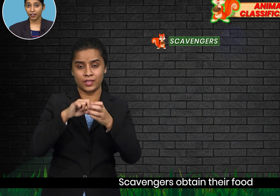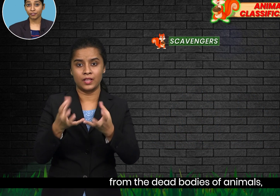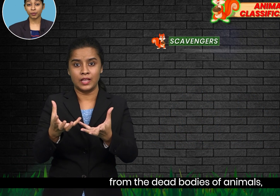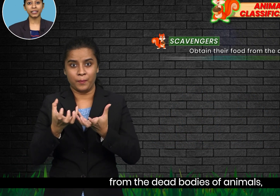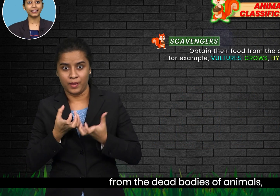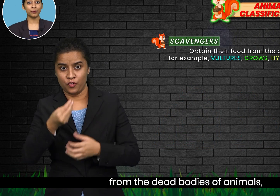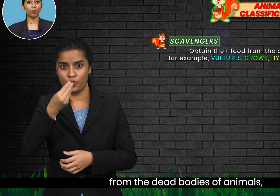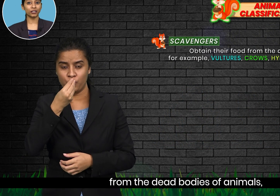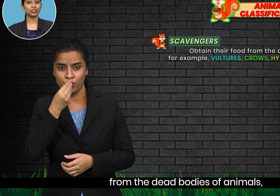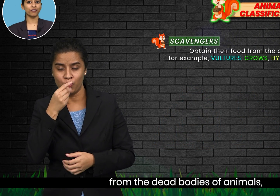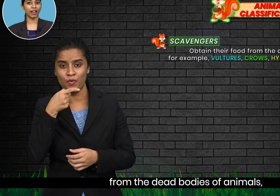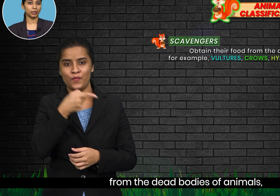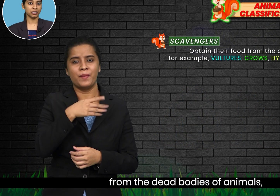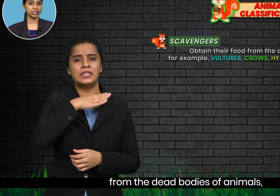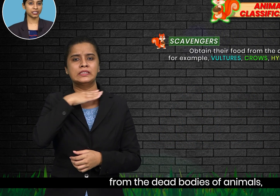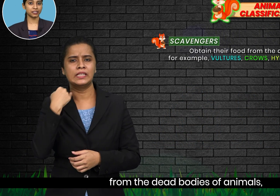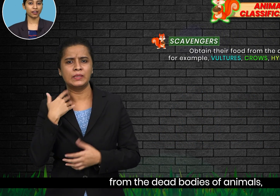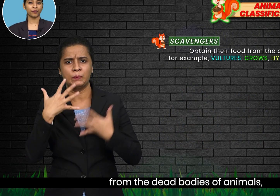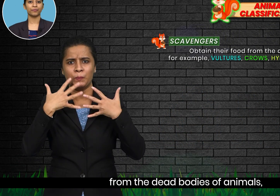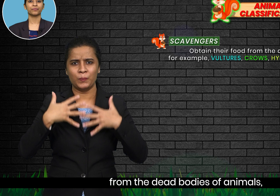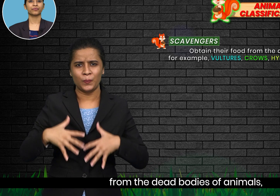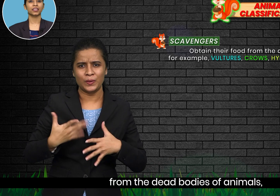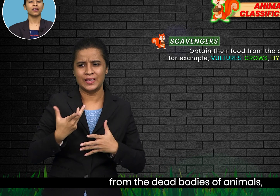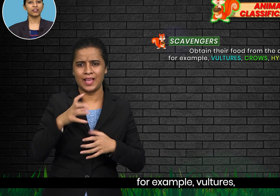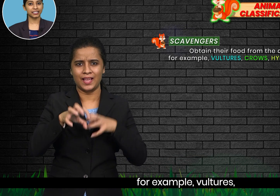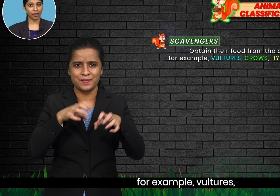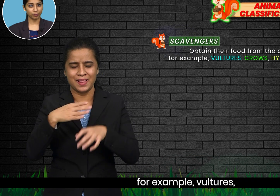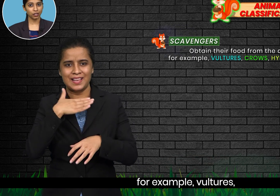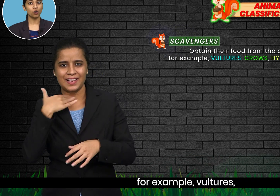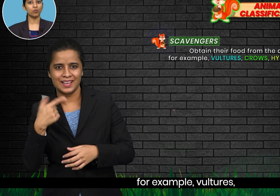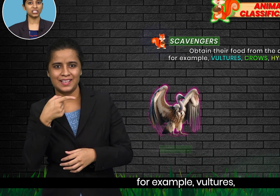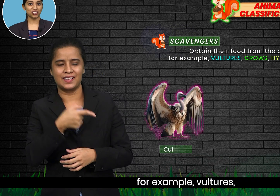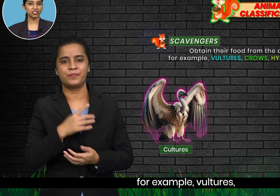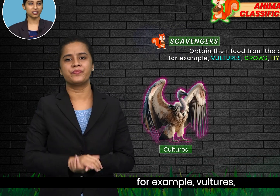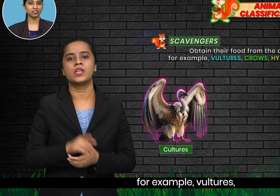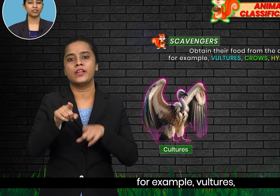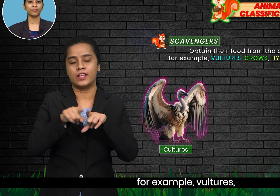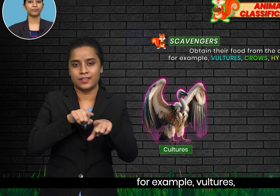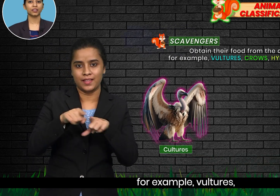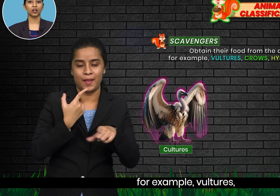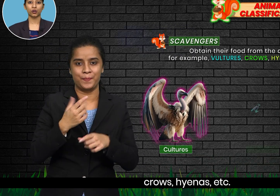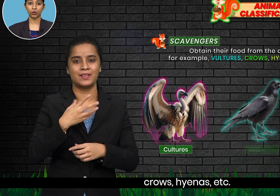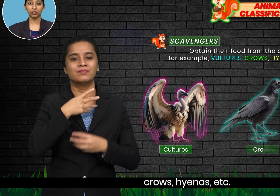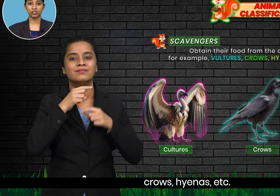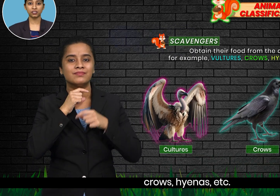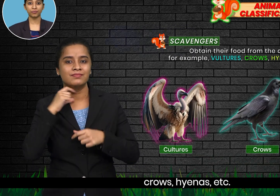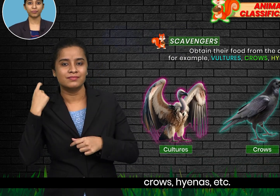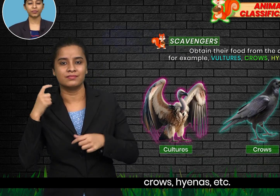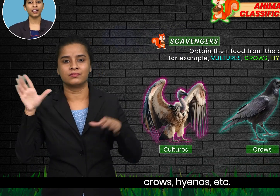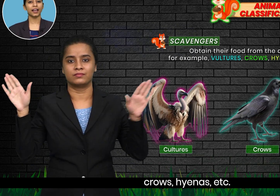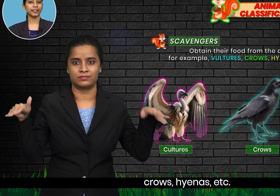food from the dead bodies of animals. For example, vultures,